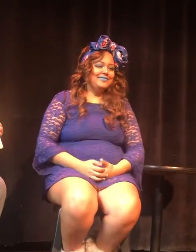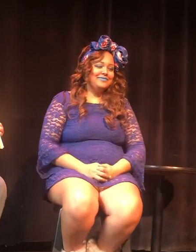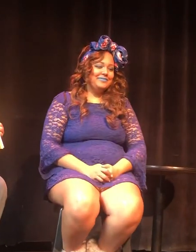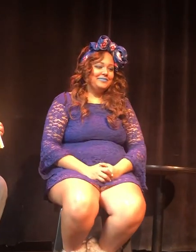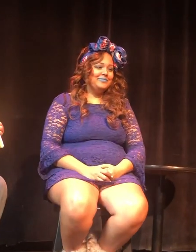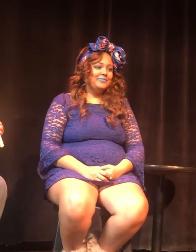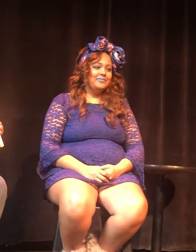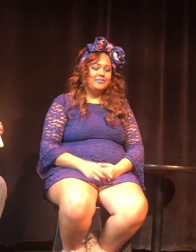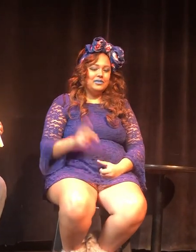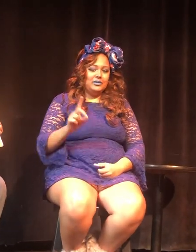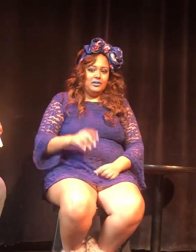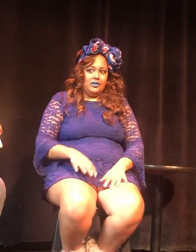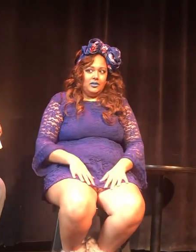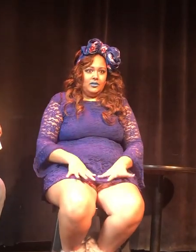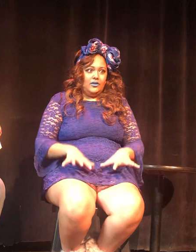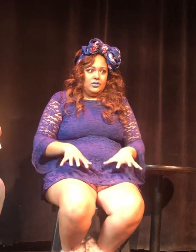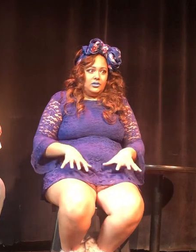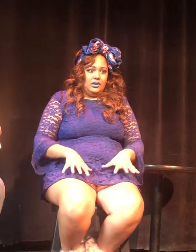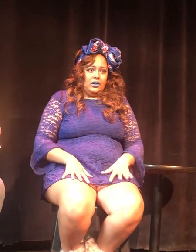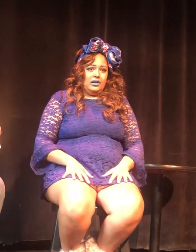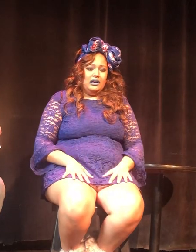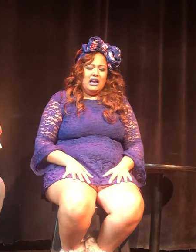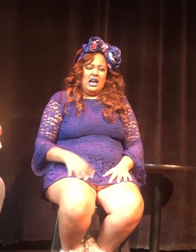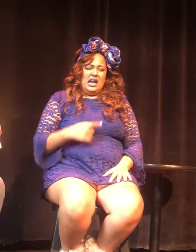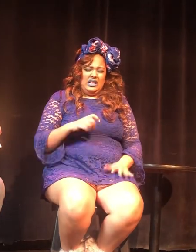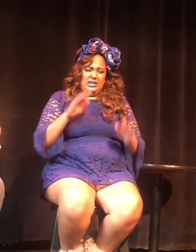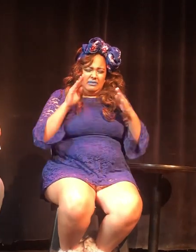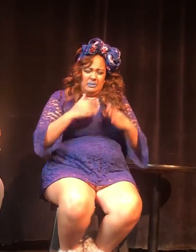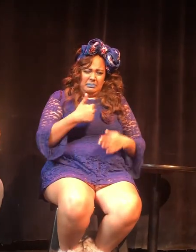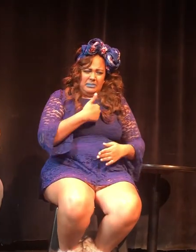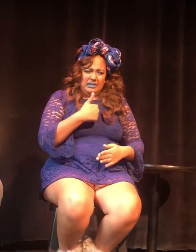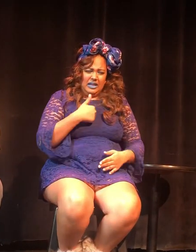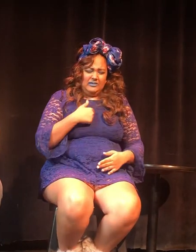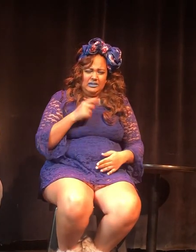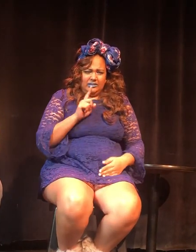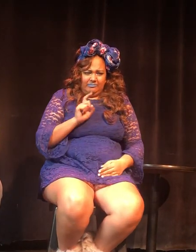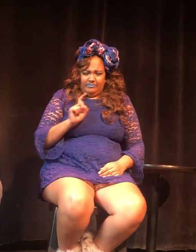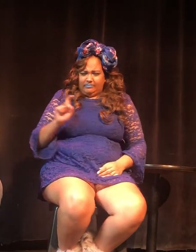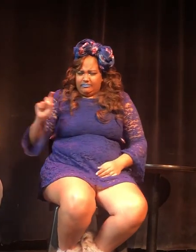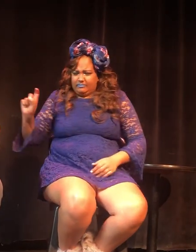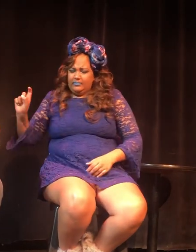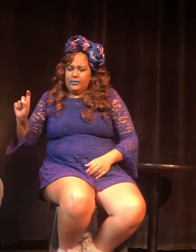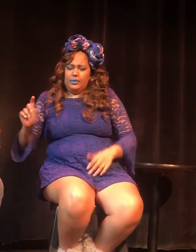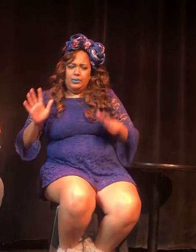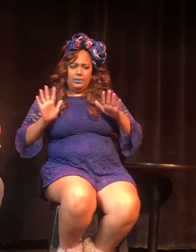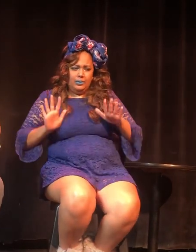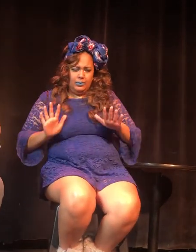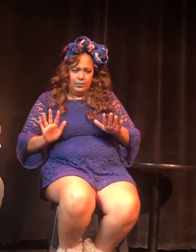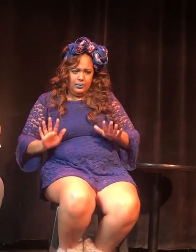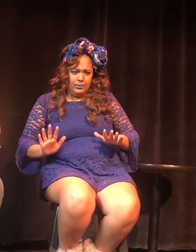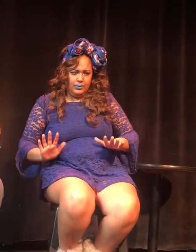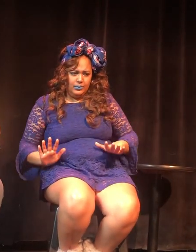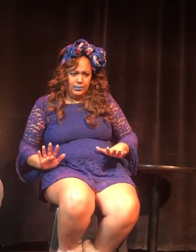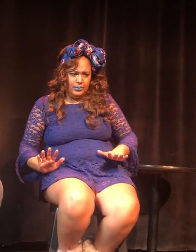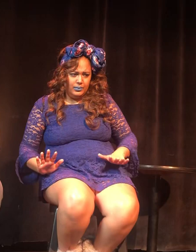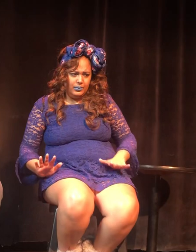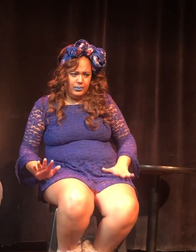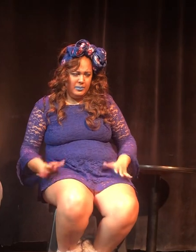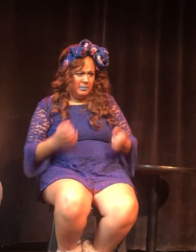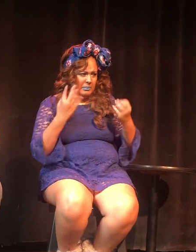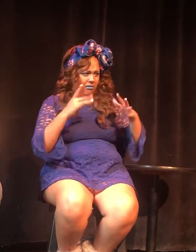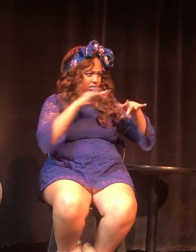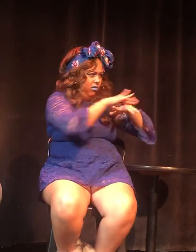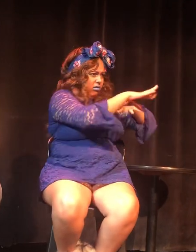I need to go be in a quiet spot by myself for a little while. That was a lot of people.